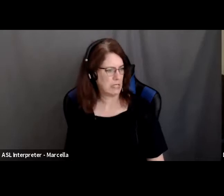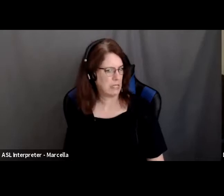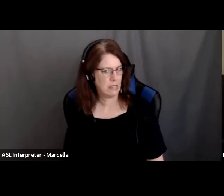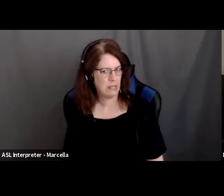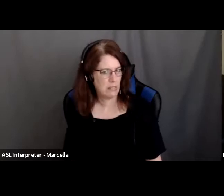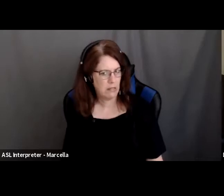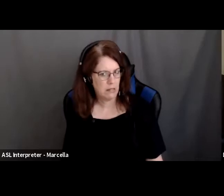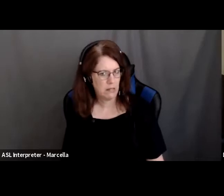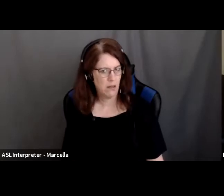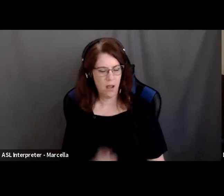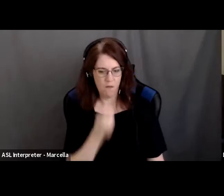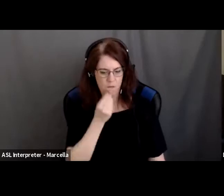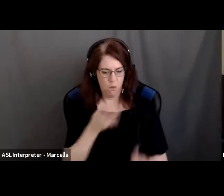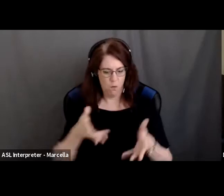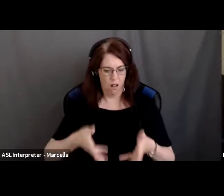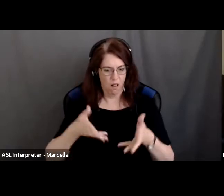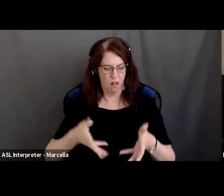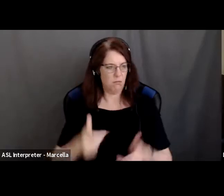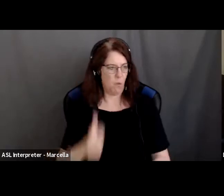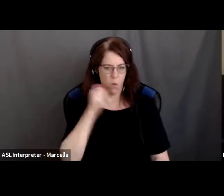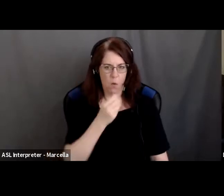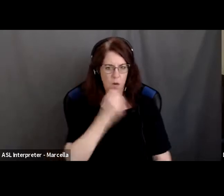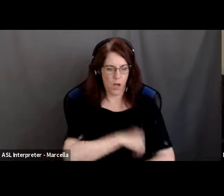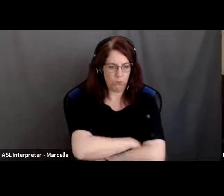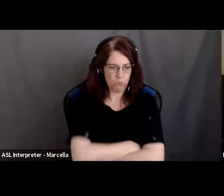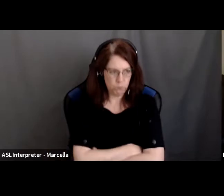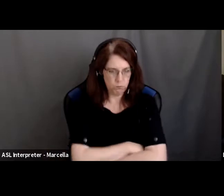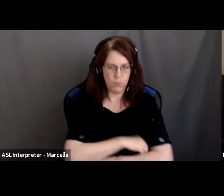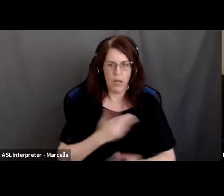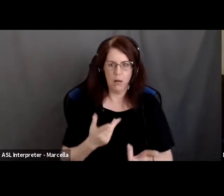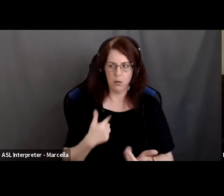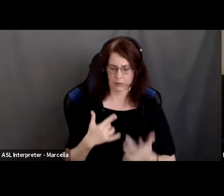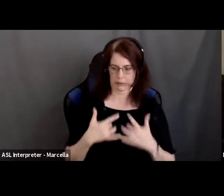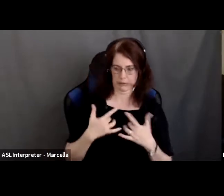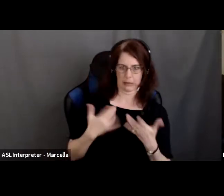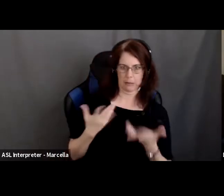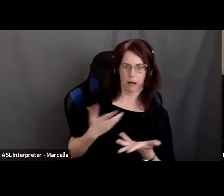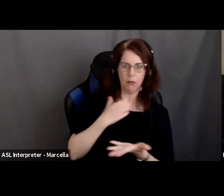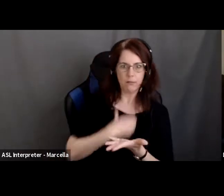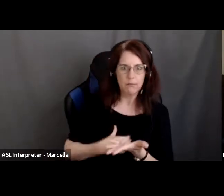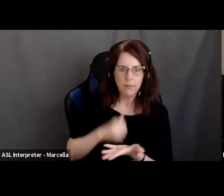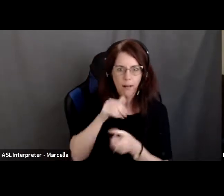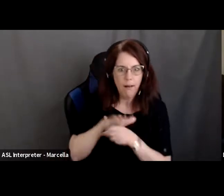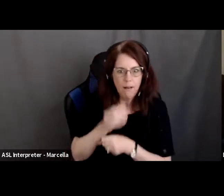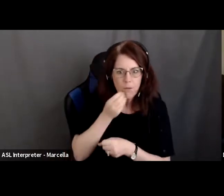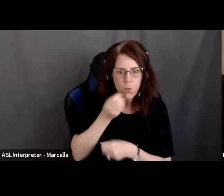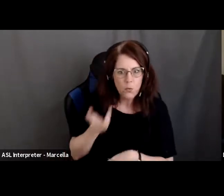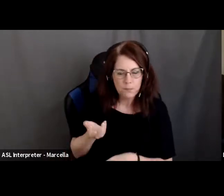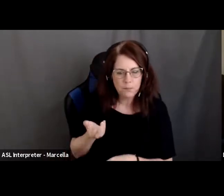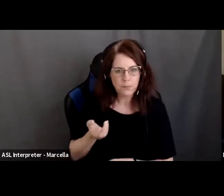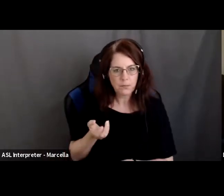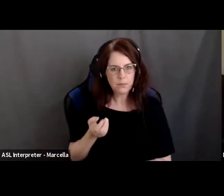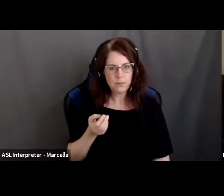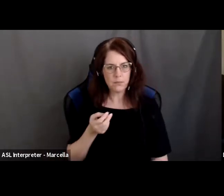you know, the food sits in front of them, they don't eat, and we're worried about malnourishment. And so she's looking at some folks and she